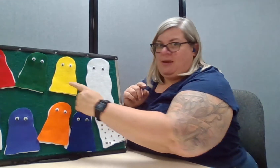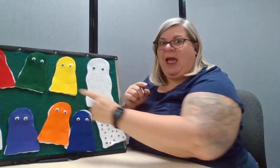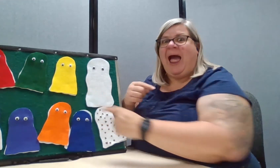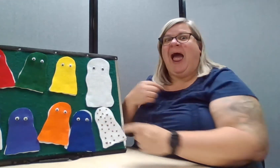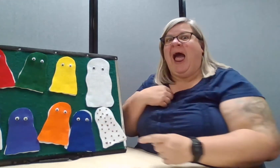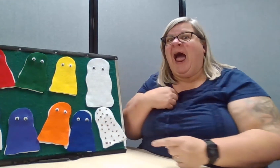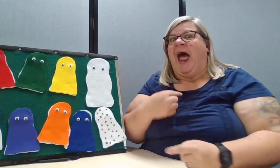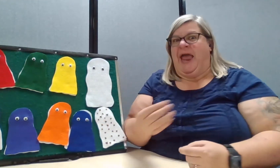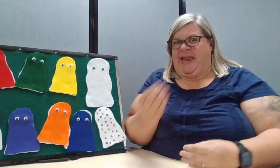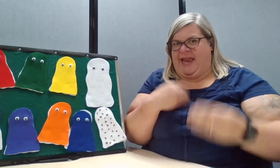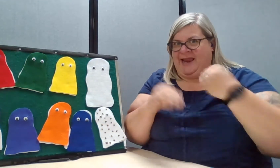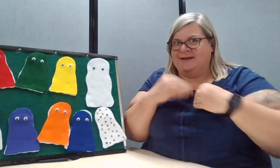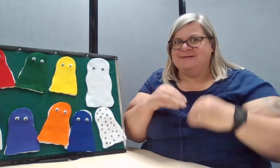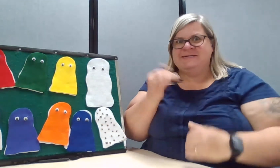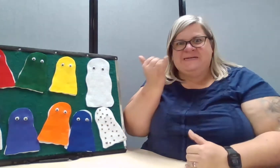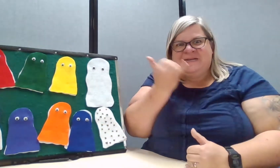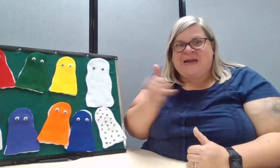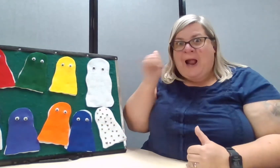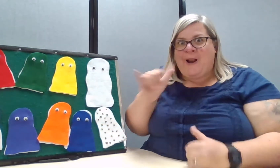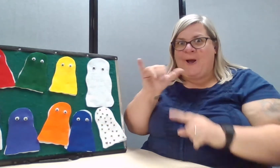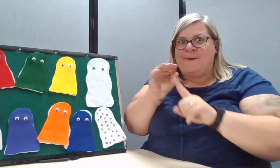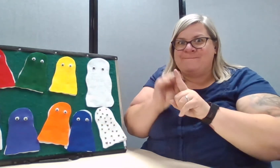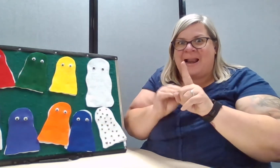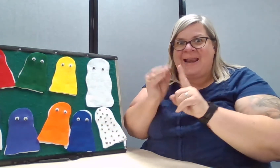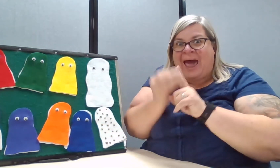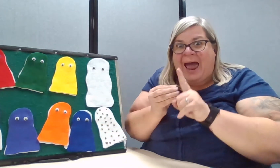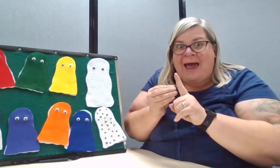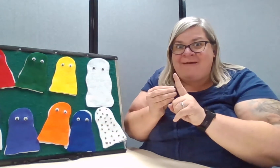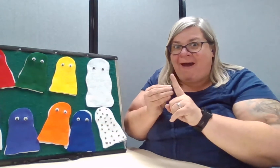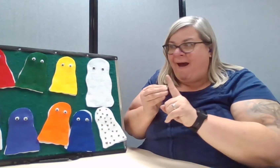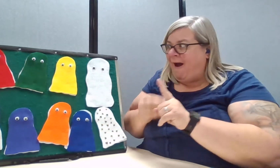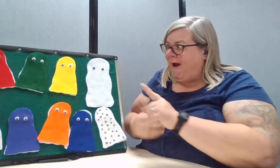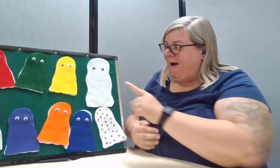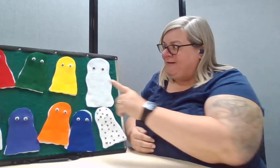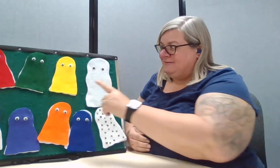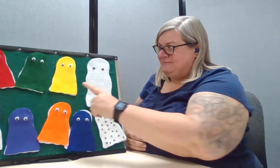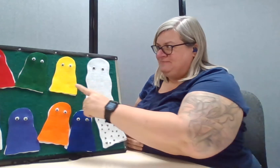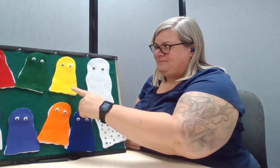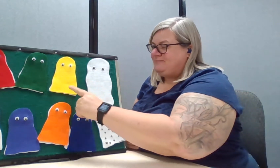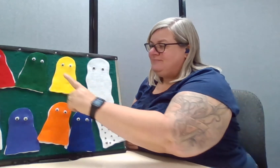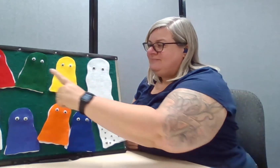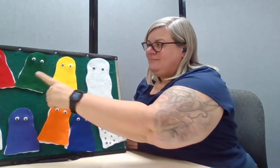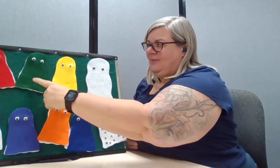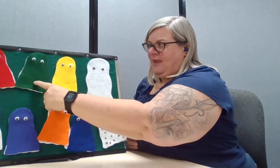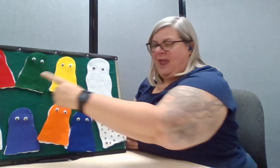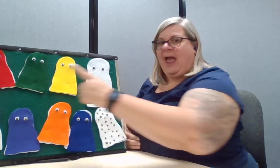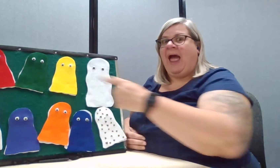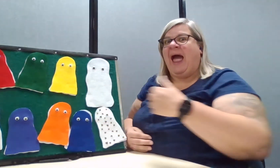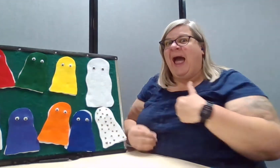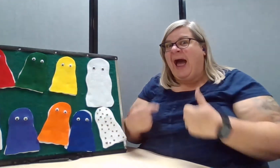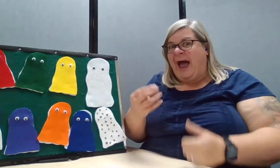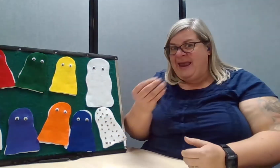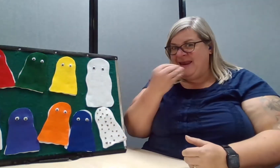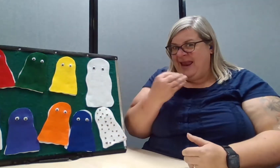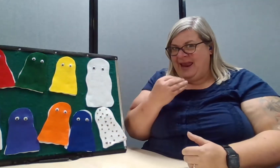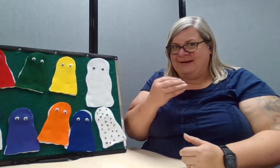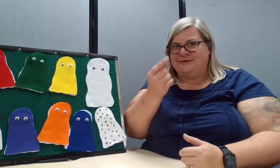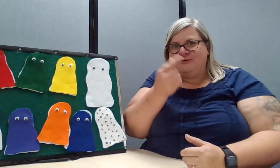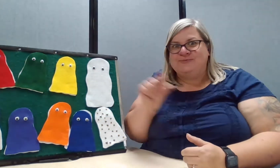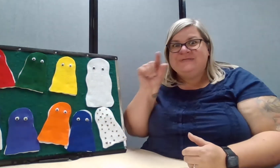ate. Ghost number 1, I ate yellow bananas. Ghost number 2, I ate